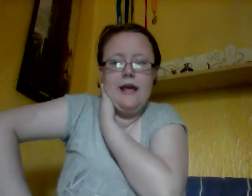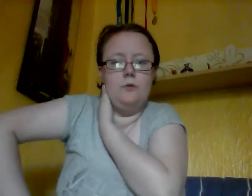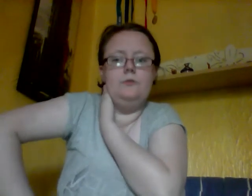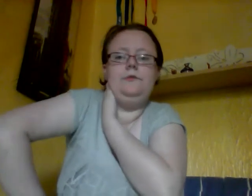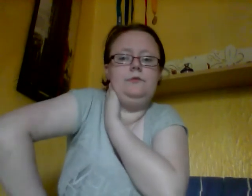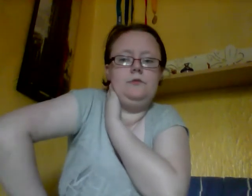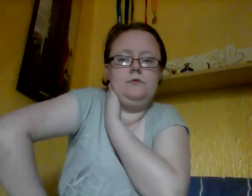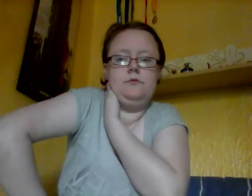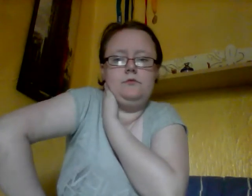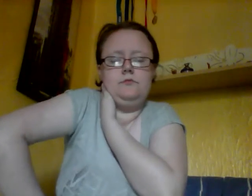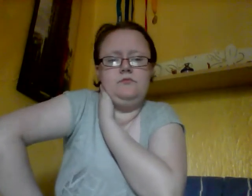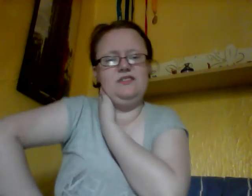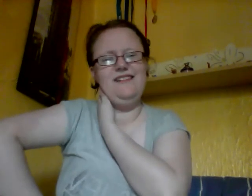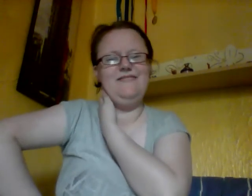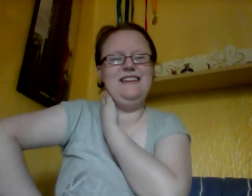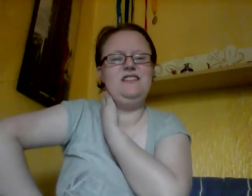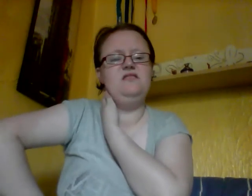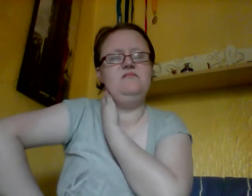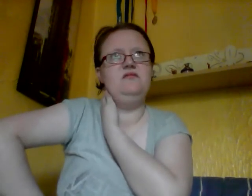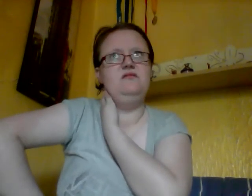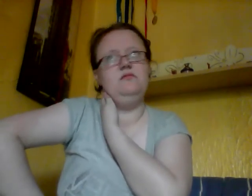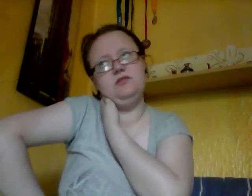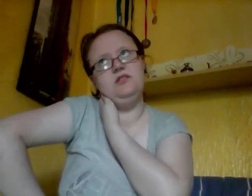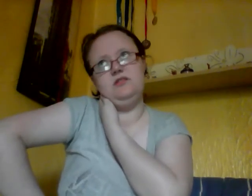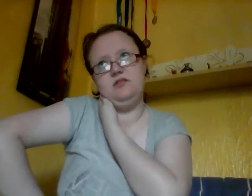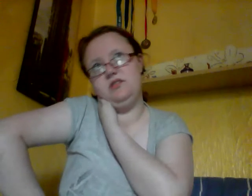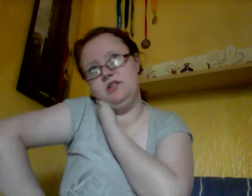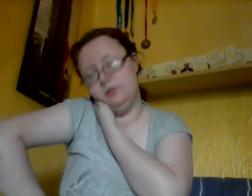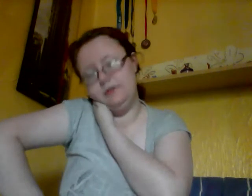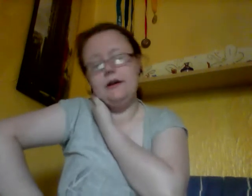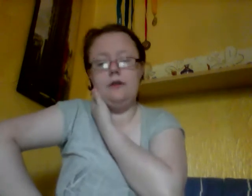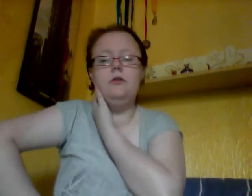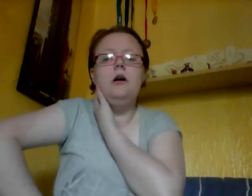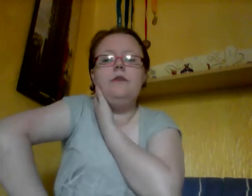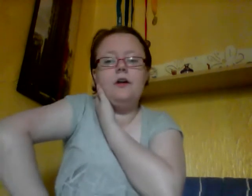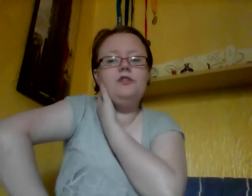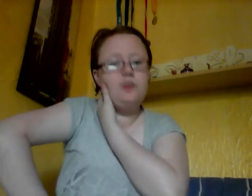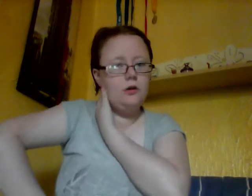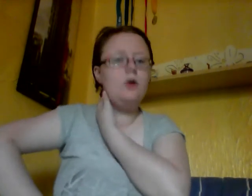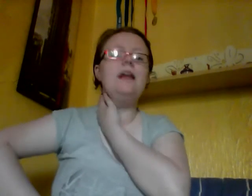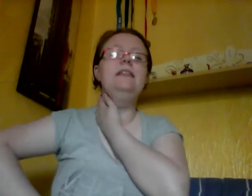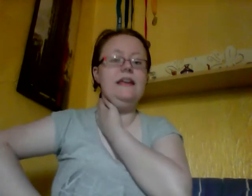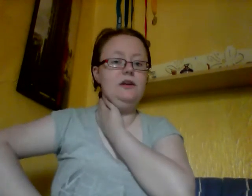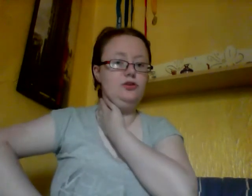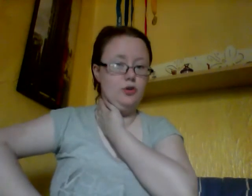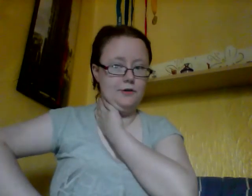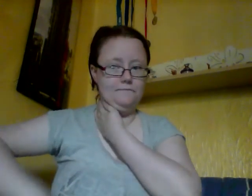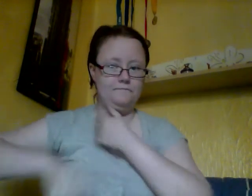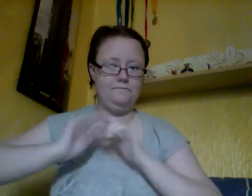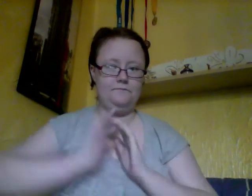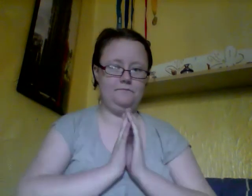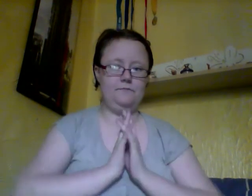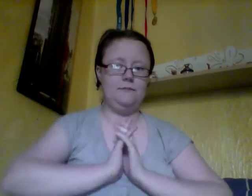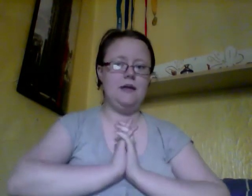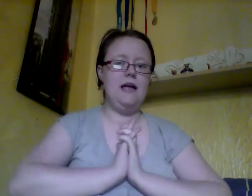L. Is that right? Oh, yeah, L. Does Sherlock like John?